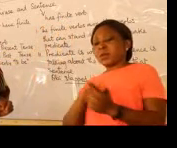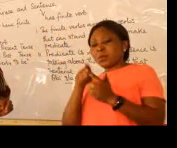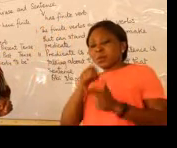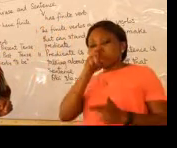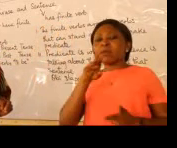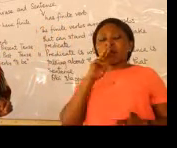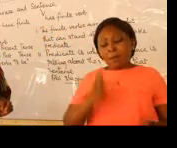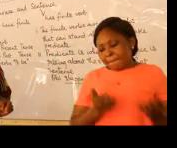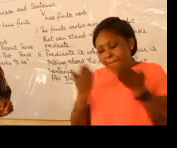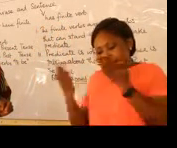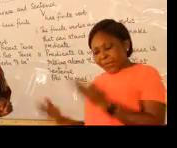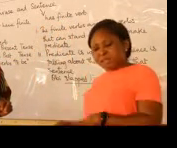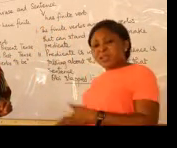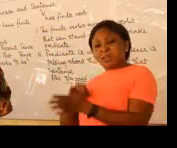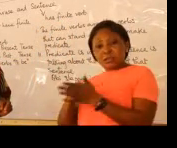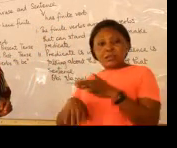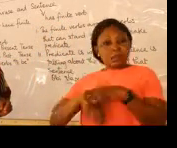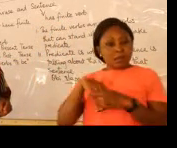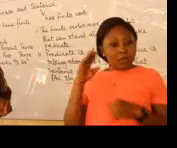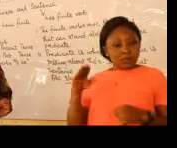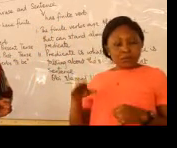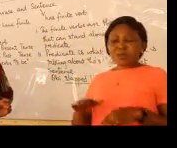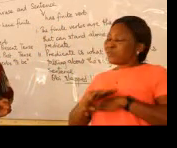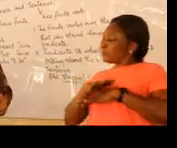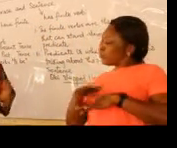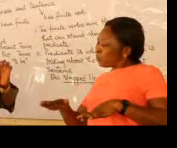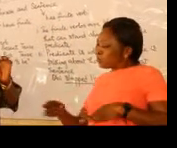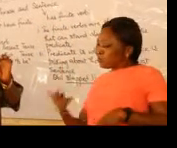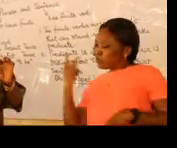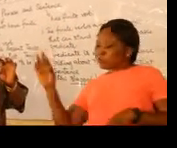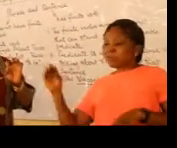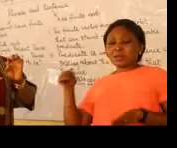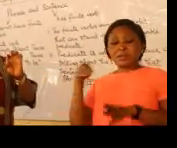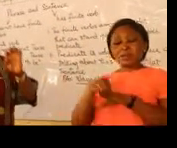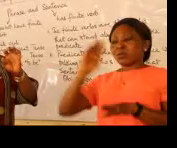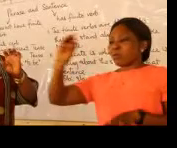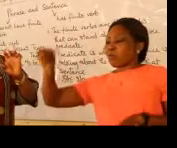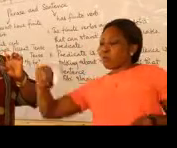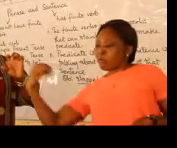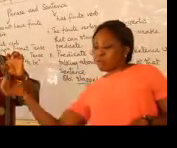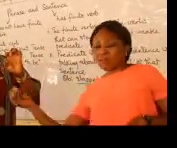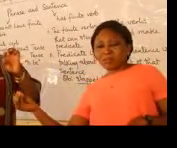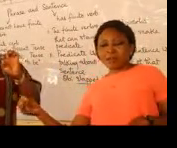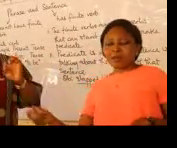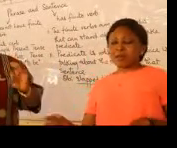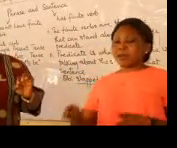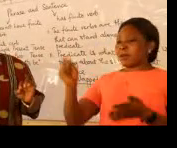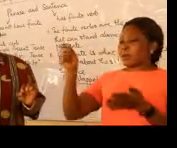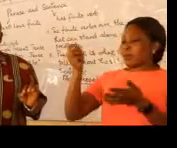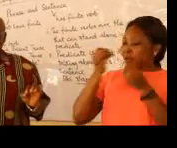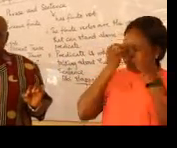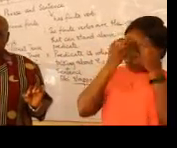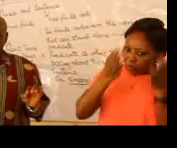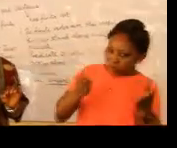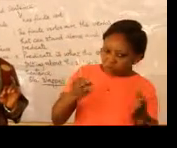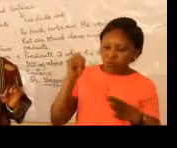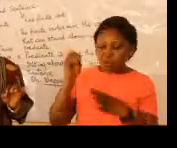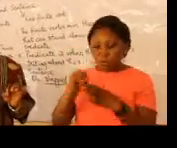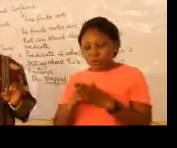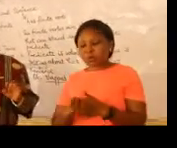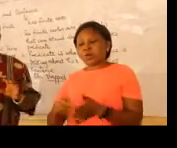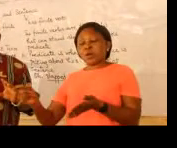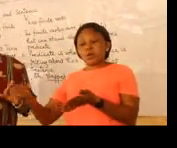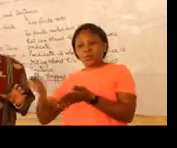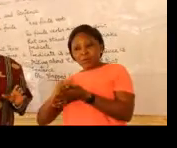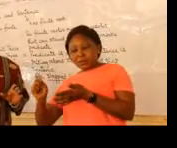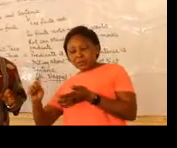you don't mind the details. You only need the details.